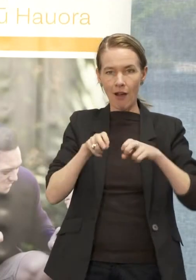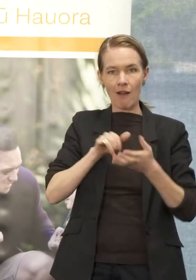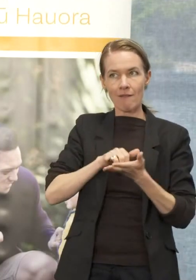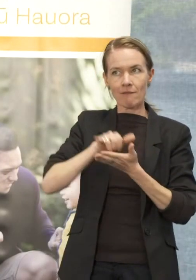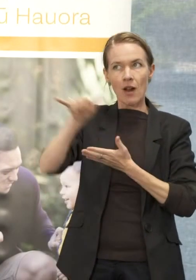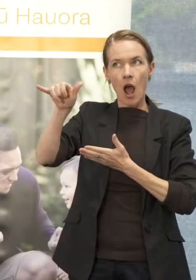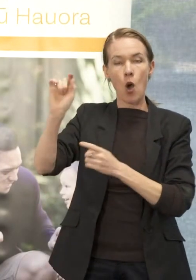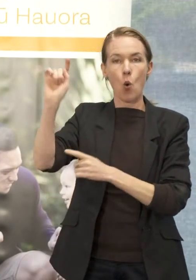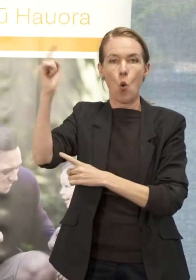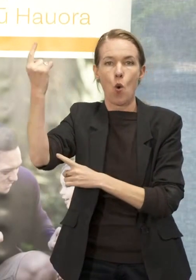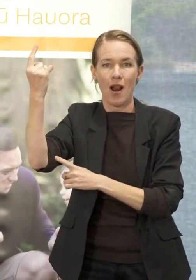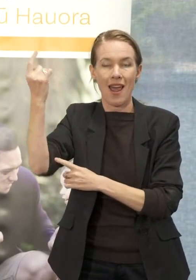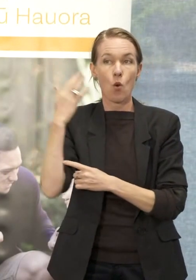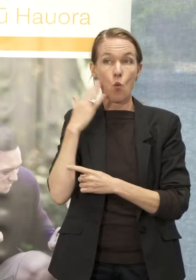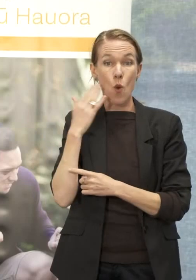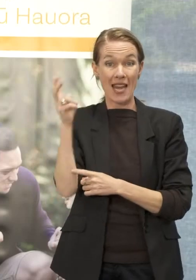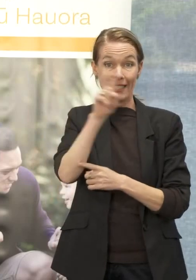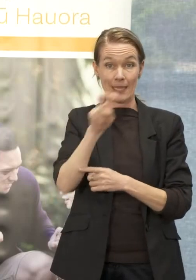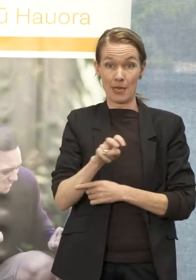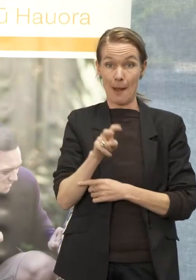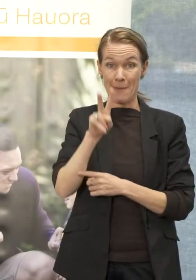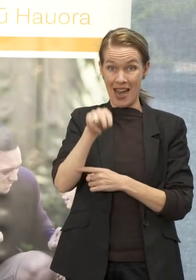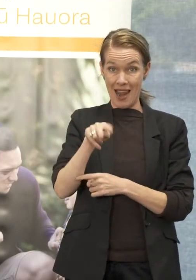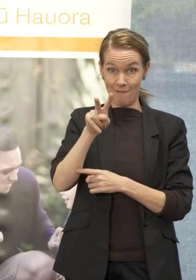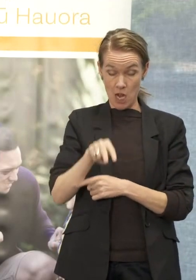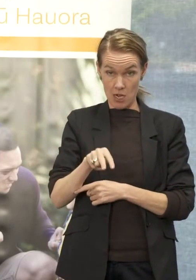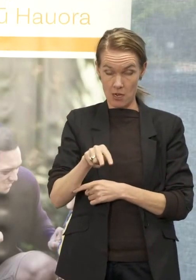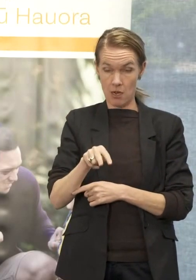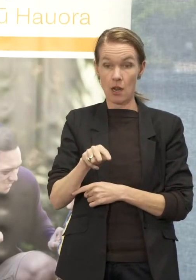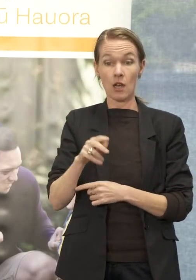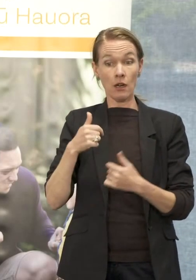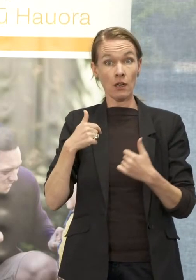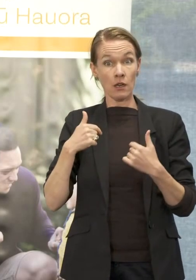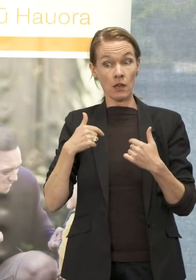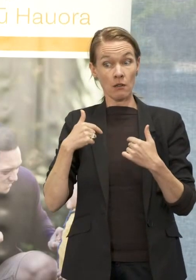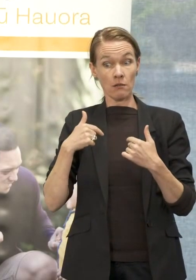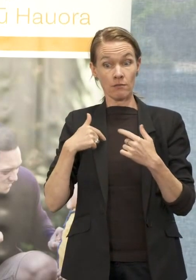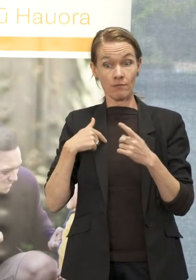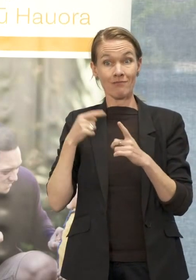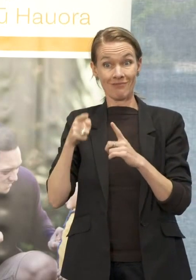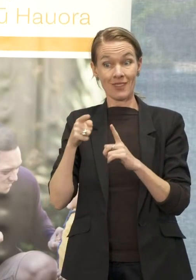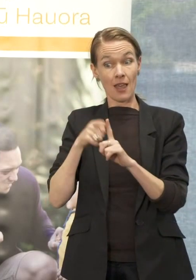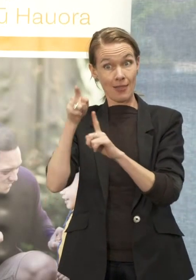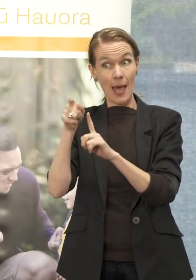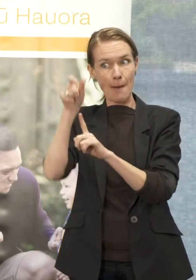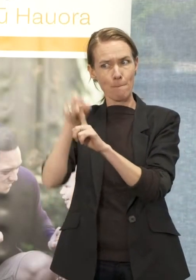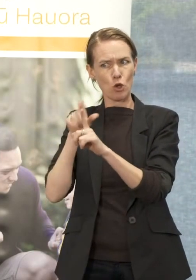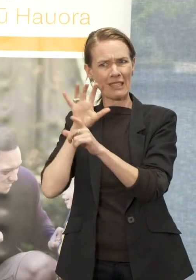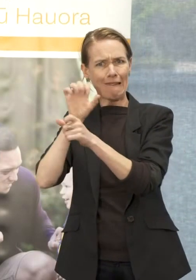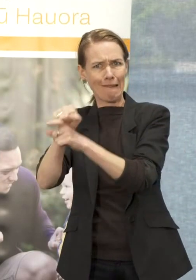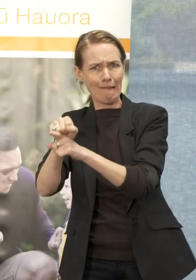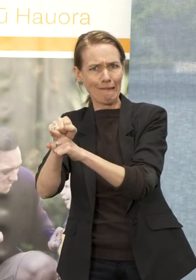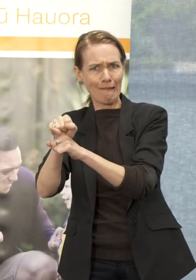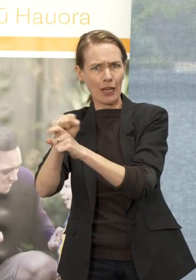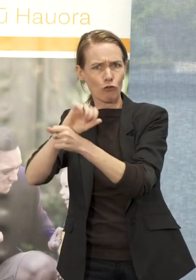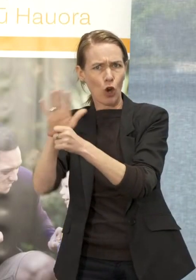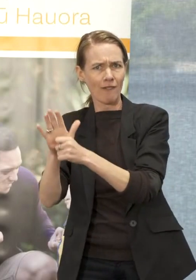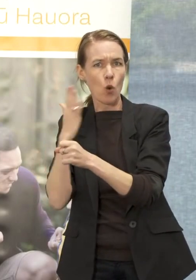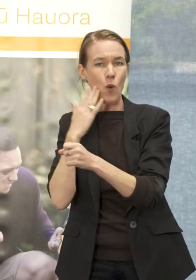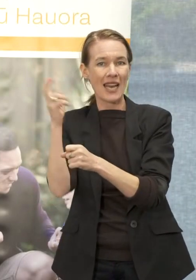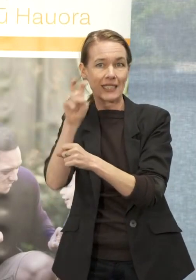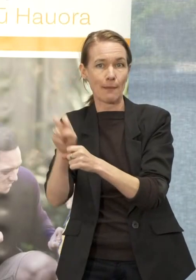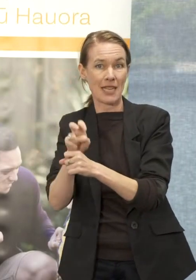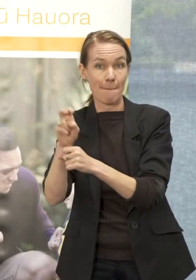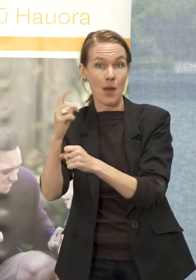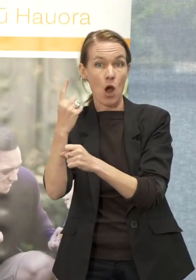to Auckland on September the 11th, and we reported that case on September the 19th.